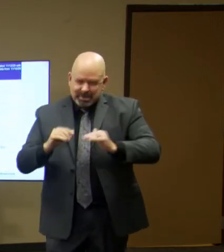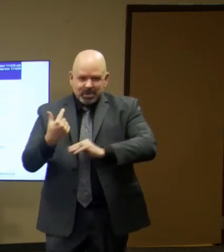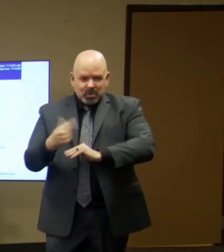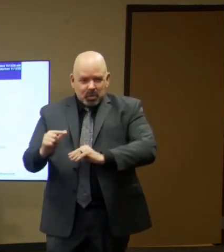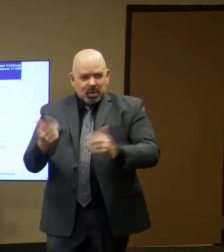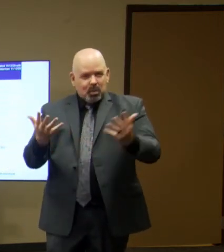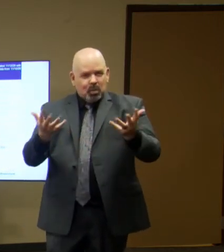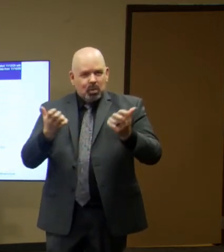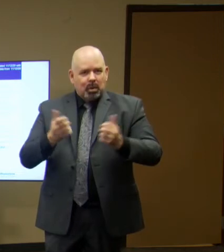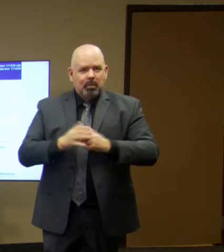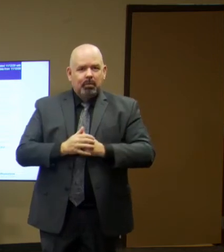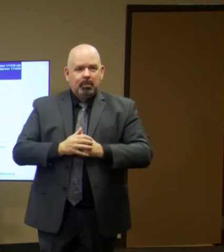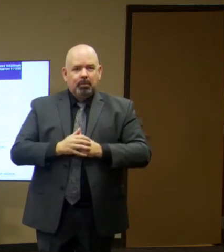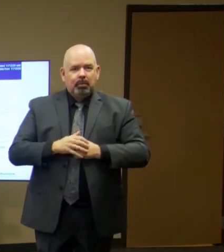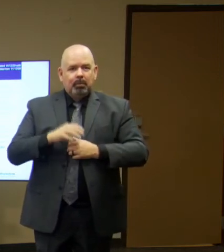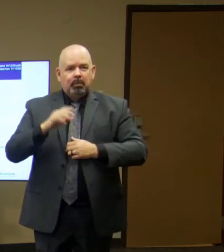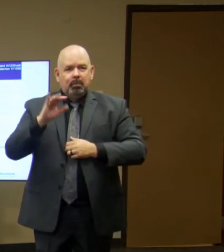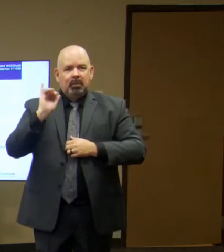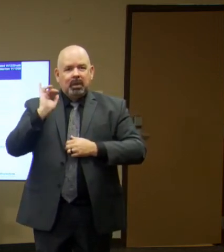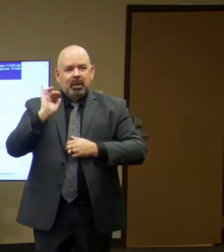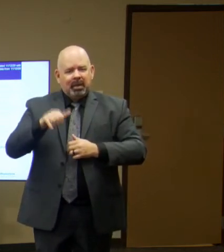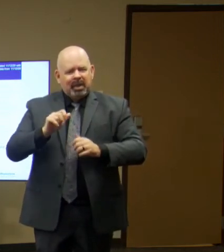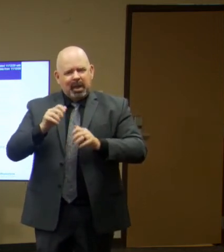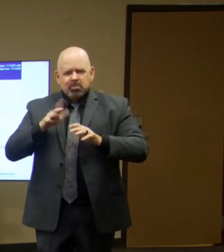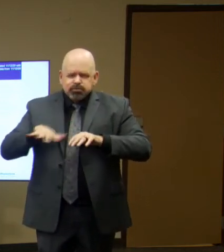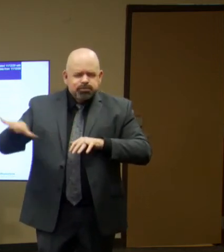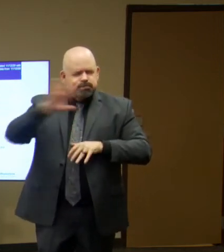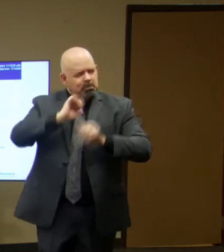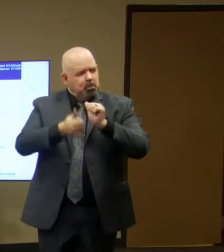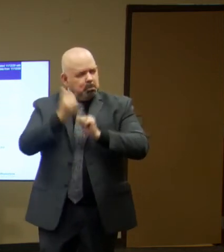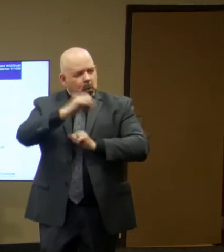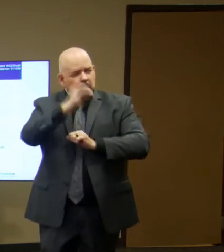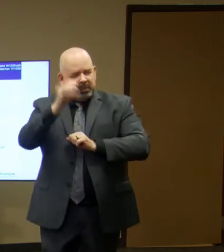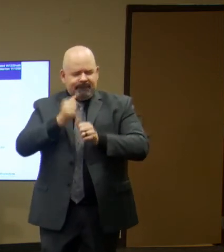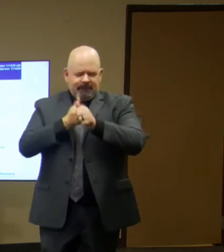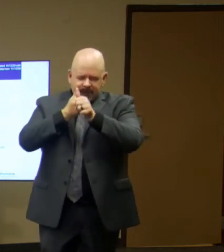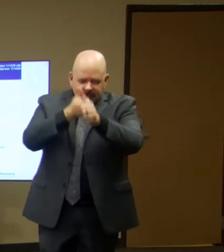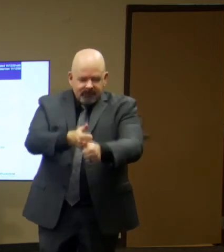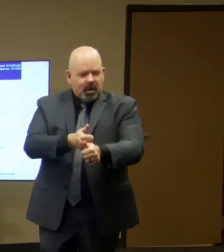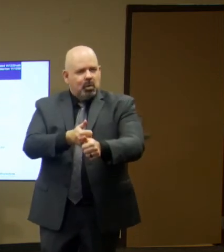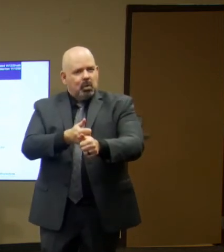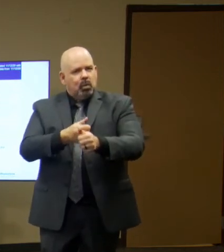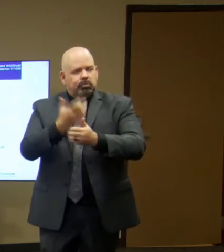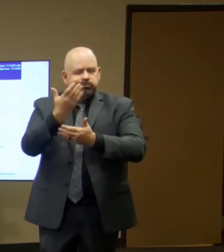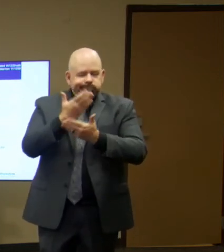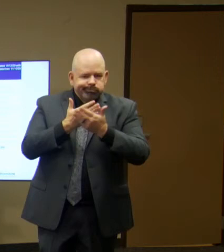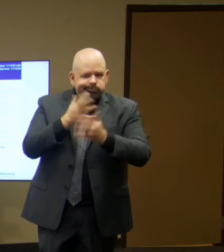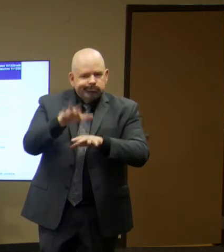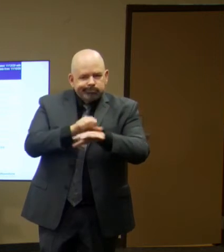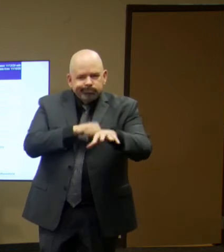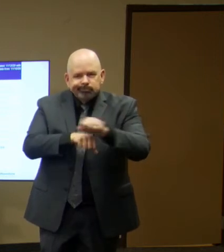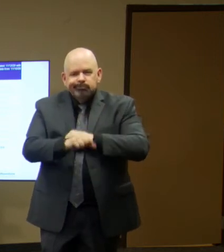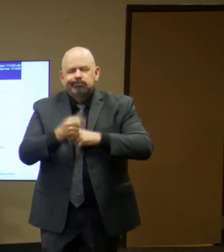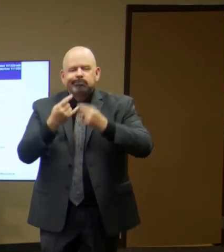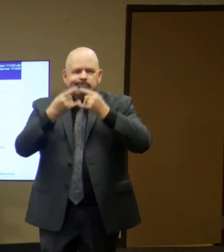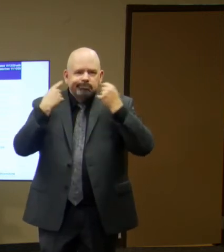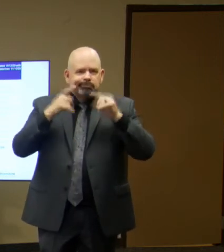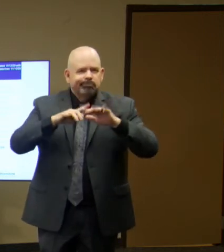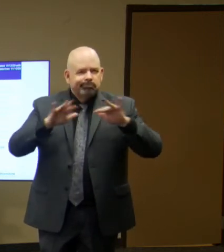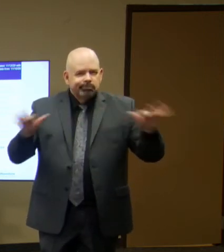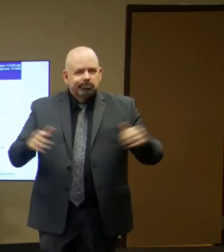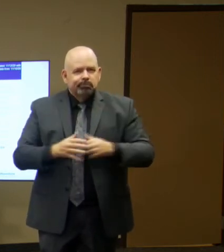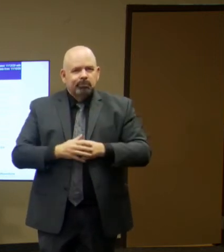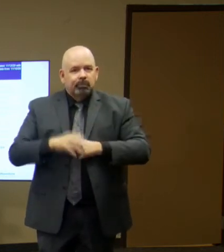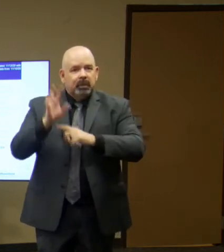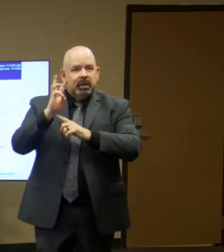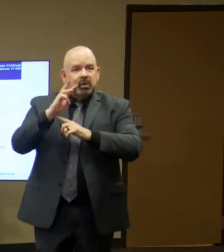too hard, folks. I mean, it'll take all of us, but we were well above that this summer.